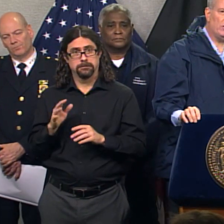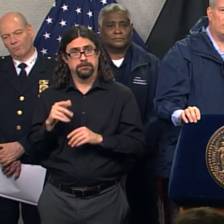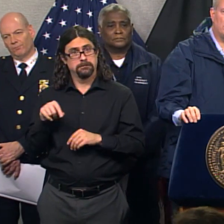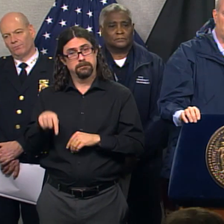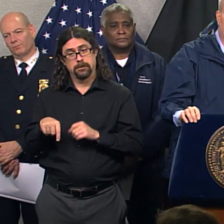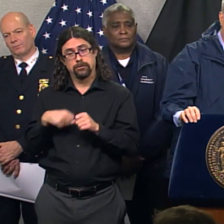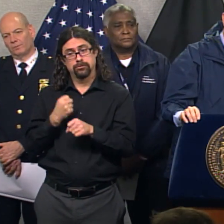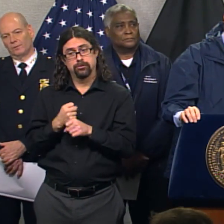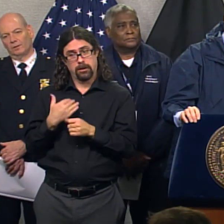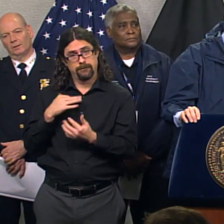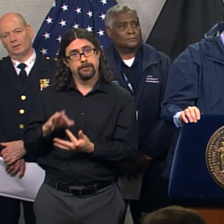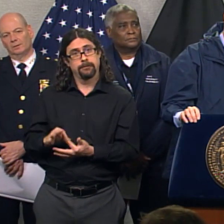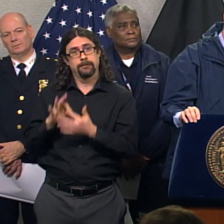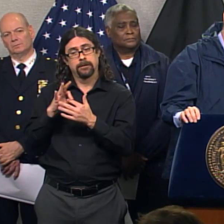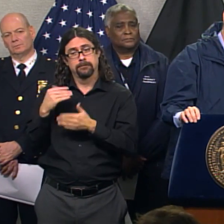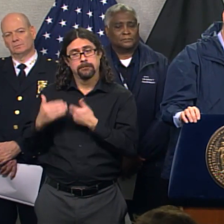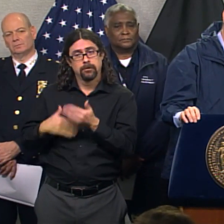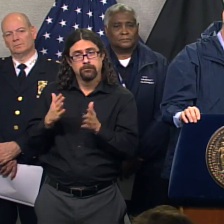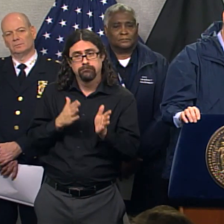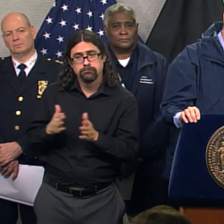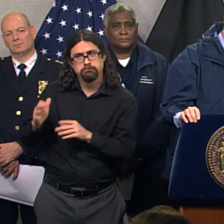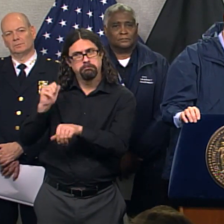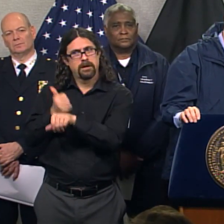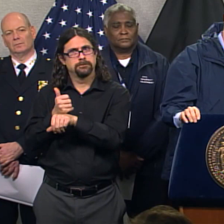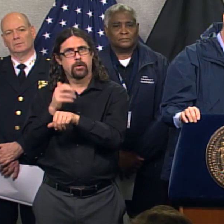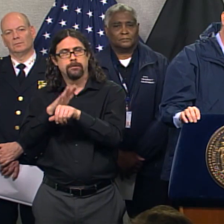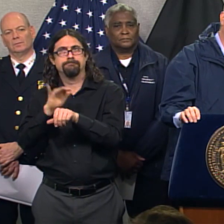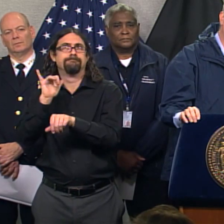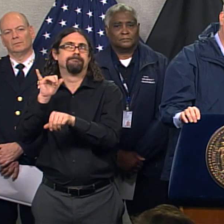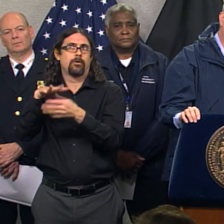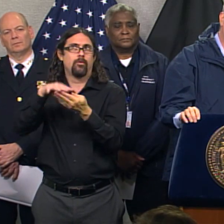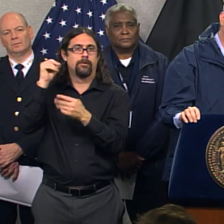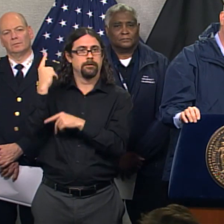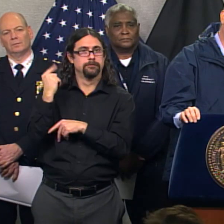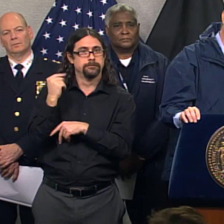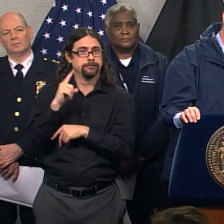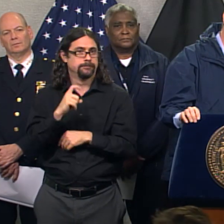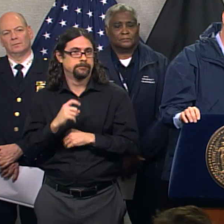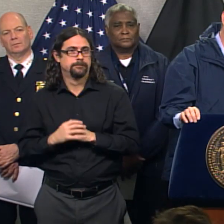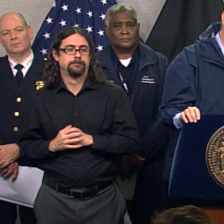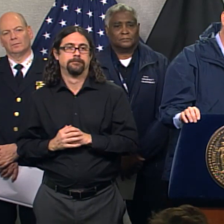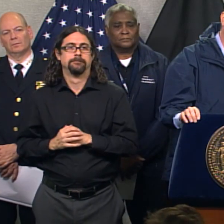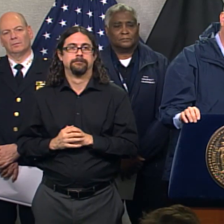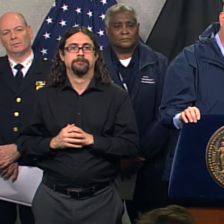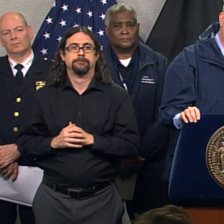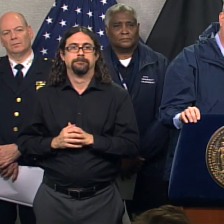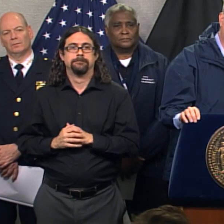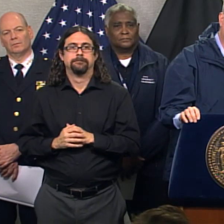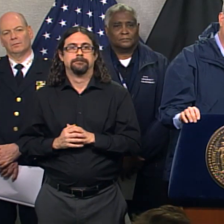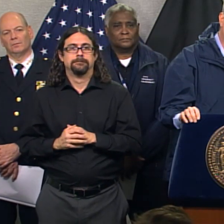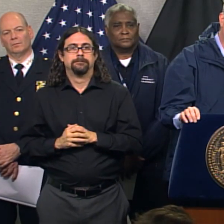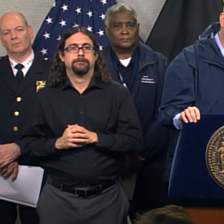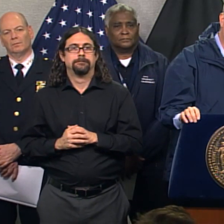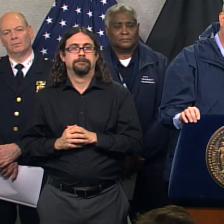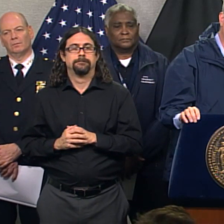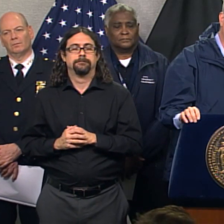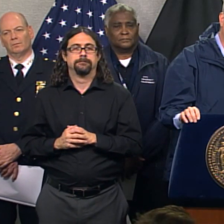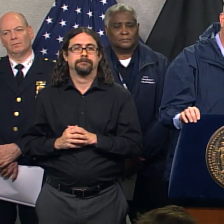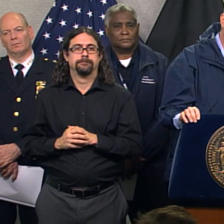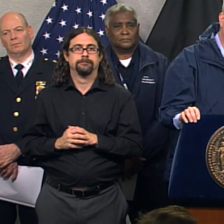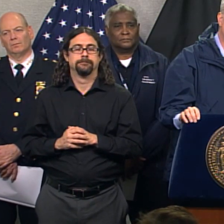are real different and clear compared even to last year. One, because we had such